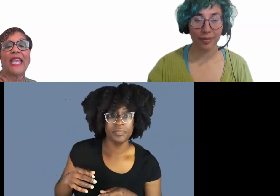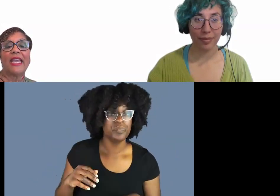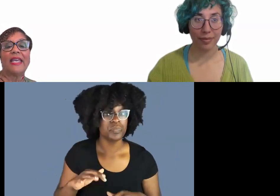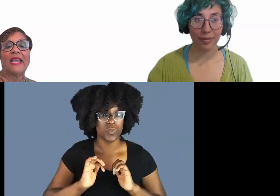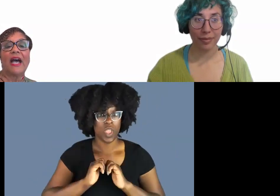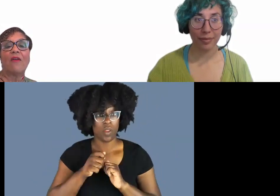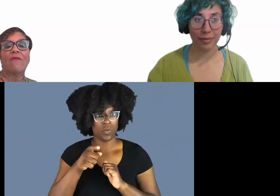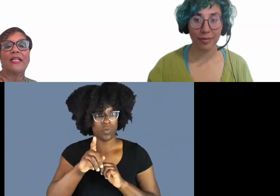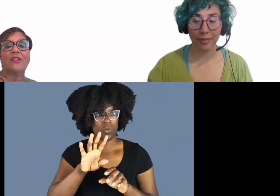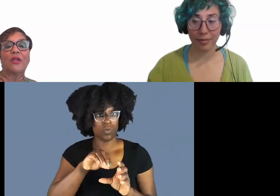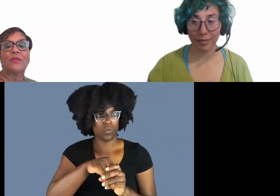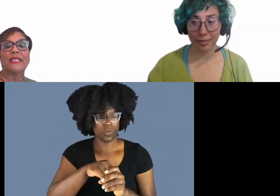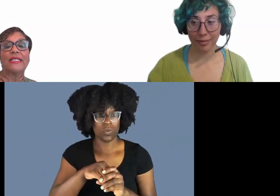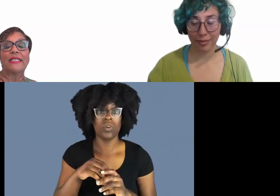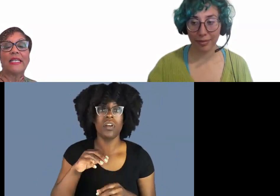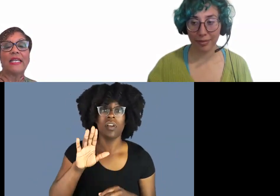URL to